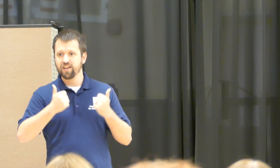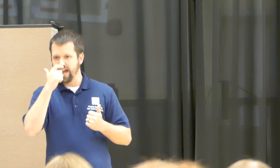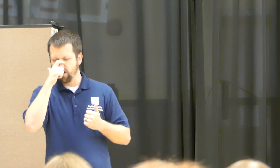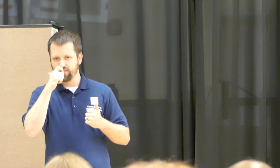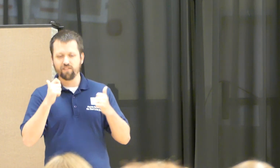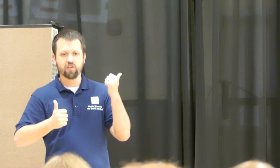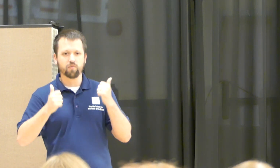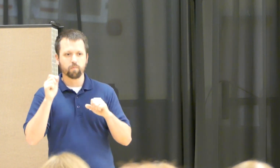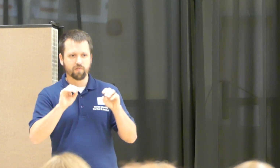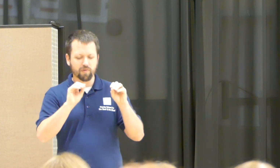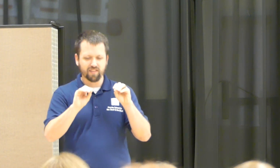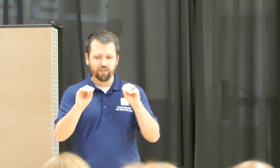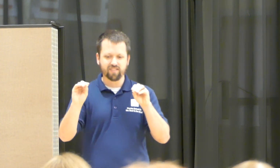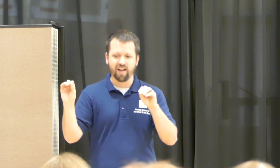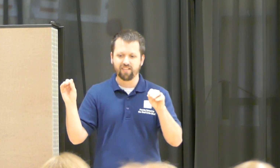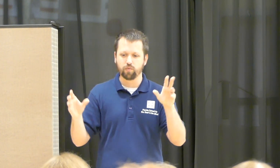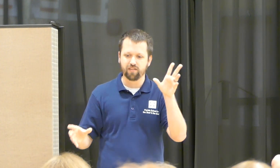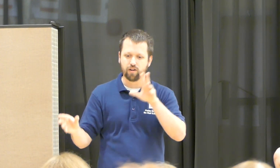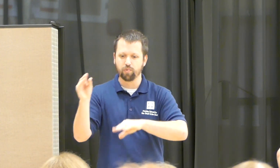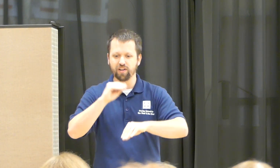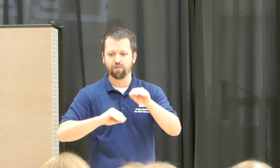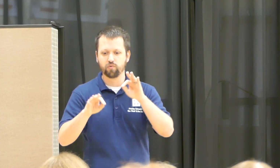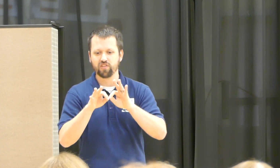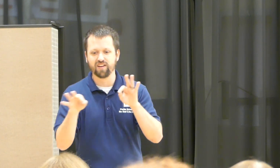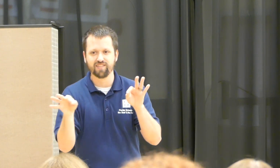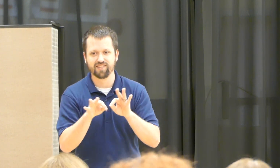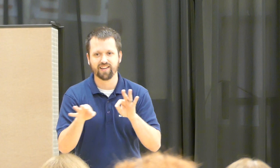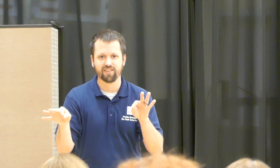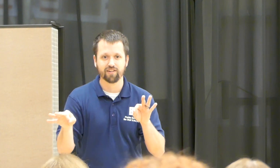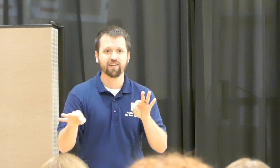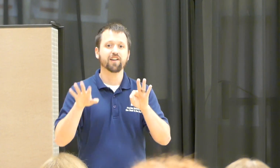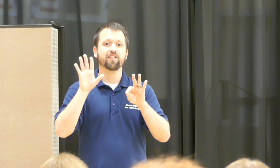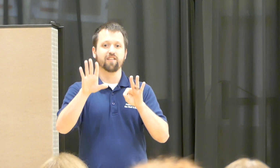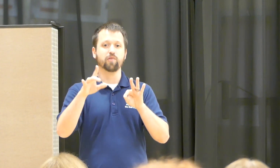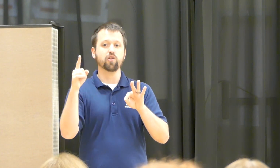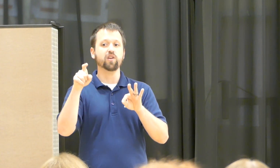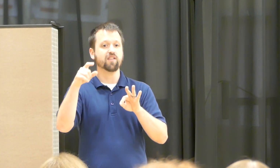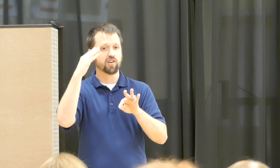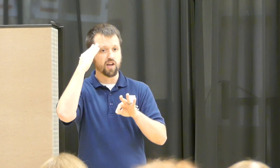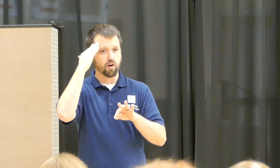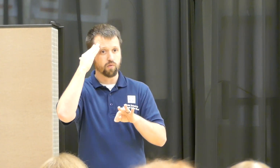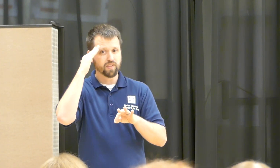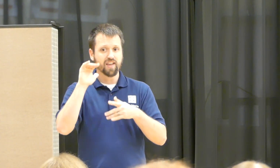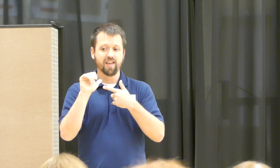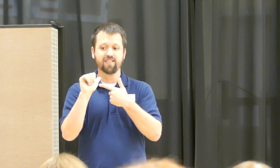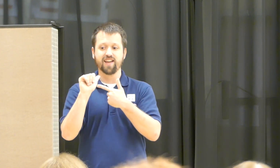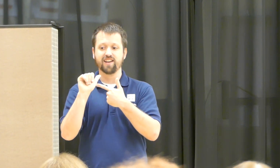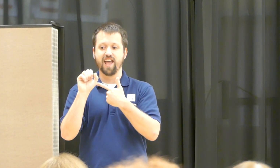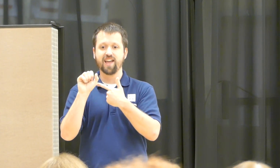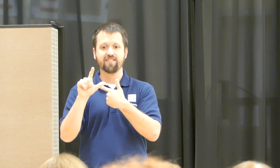Now, I'm giving you specific signs that we can start putting sentences together. Something you need to know is that in